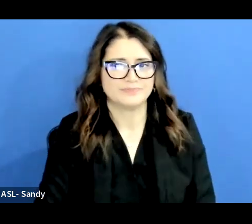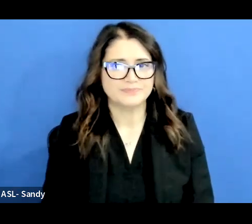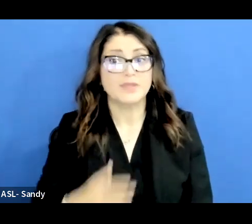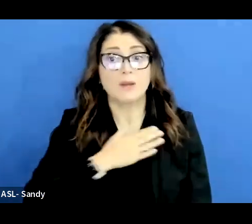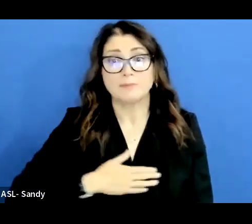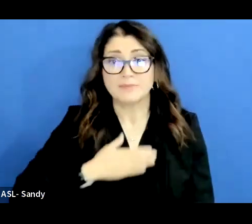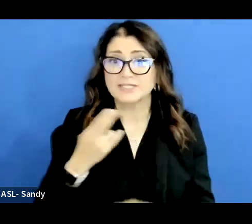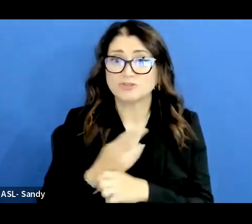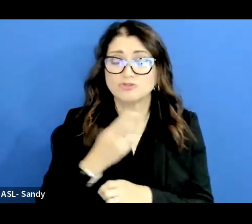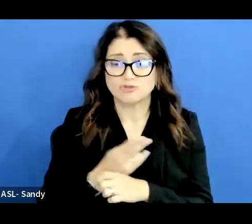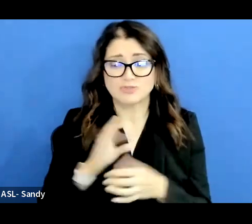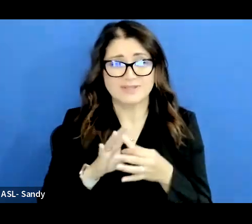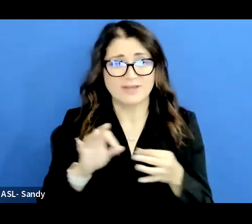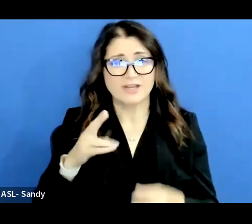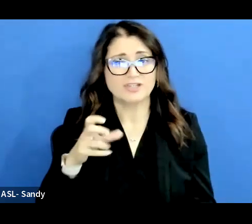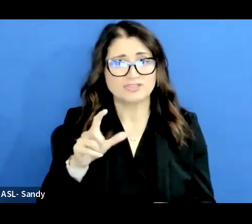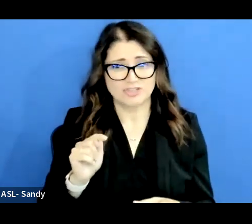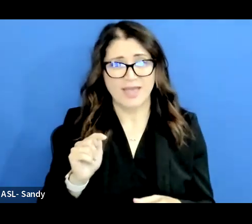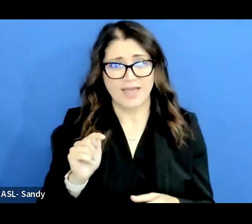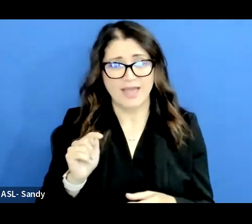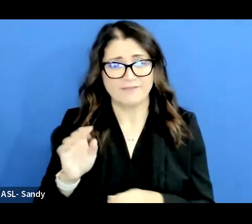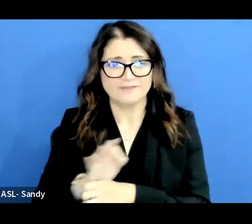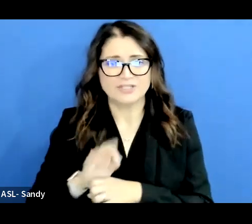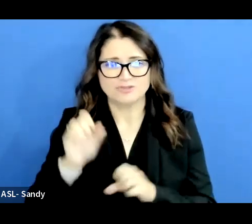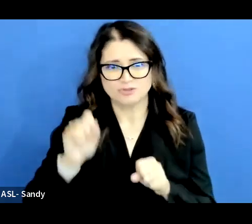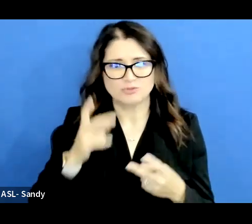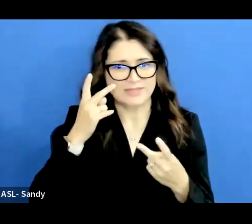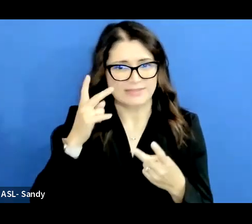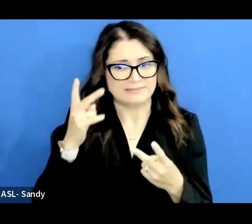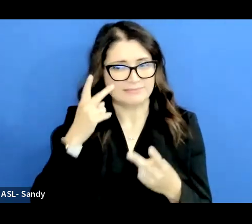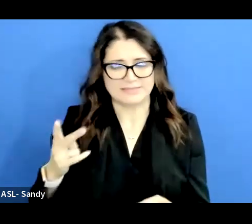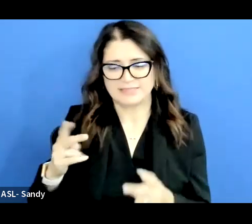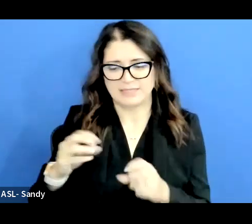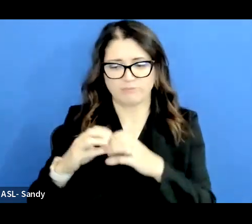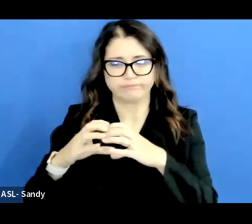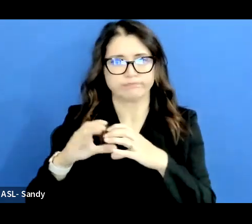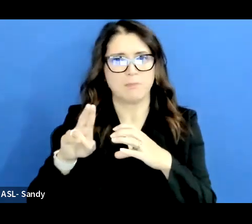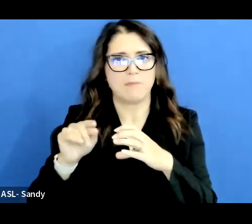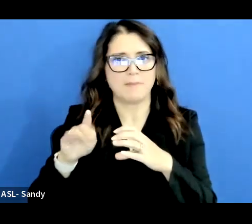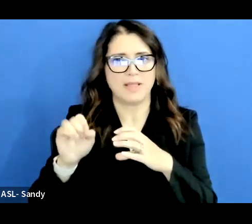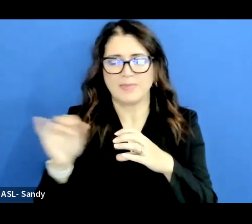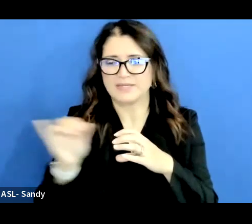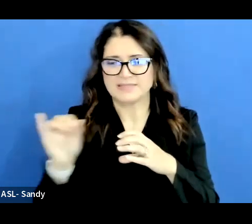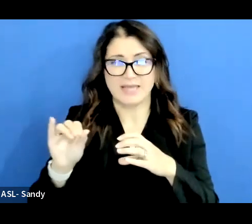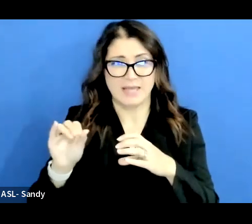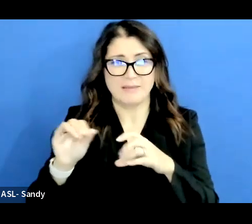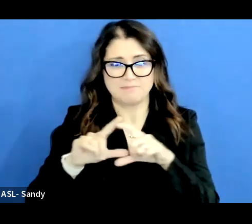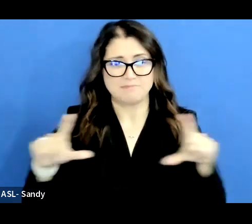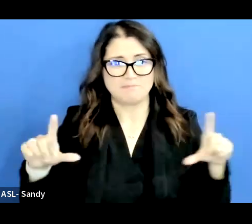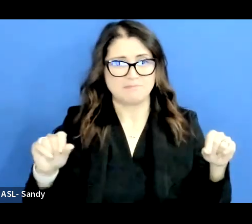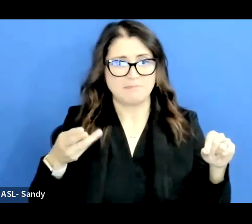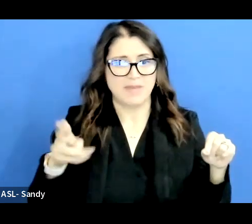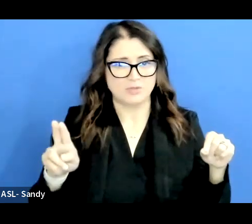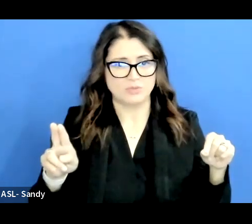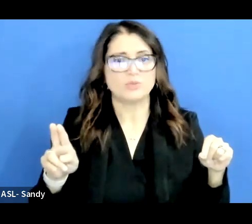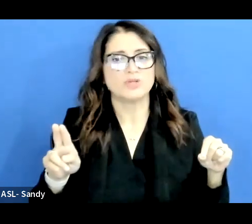feature. You can find the word bubble in that same menu bar. Once that is selected, that will allow you to